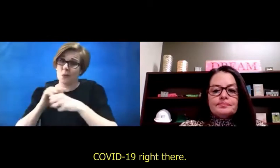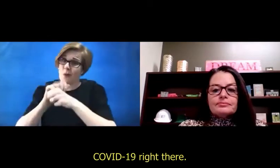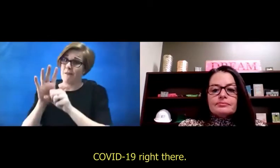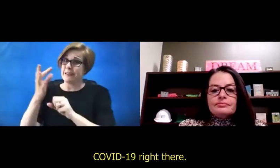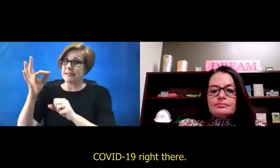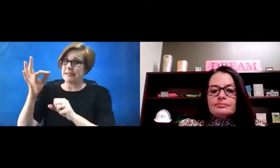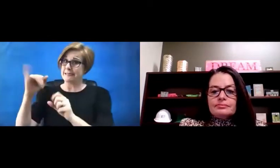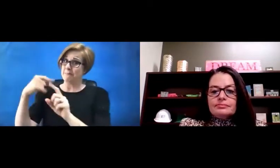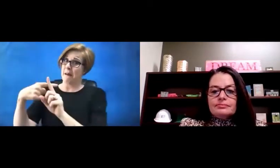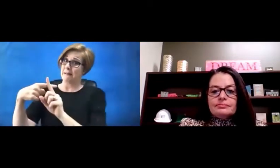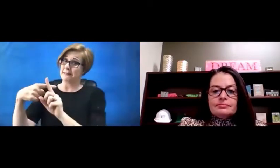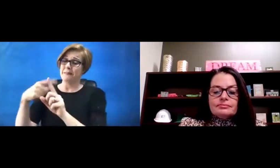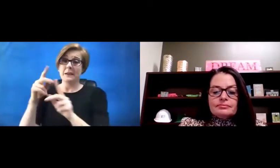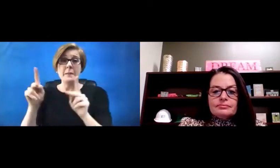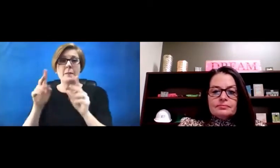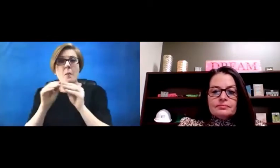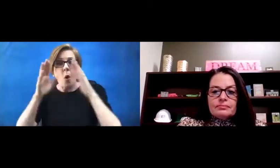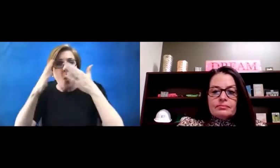there.